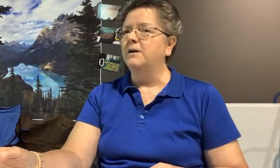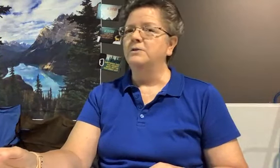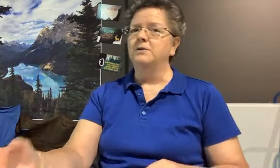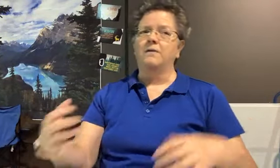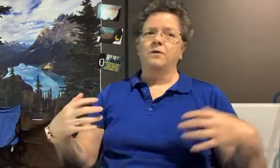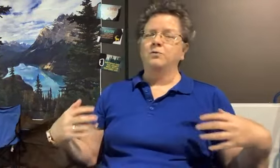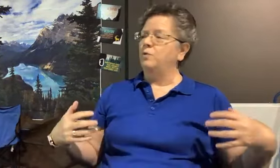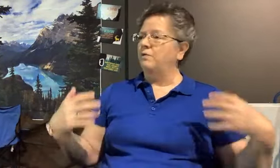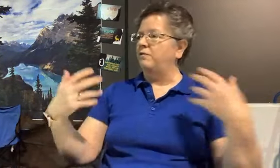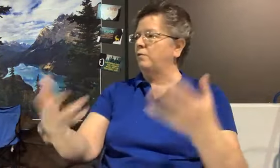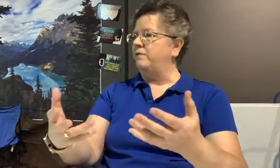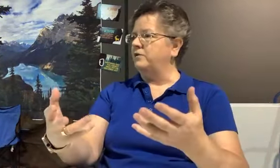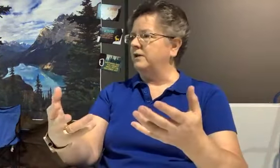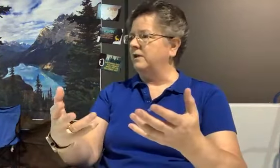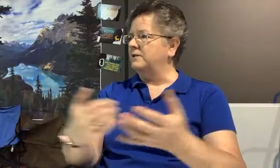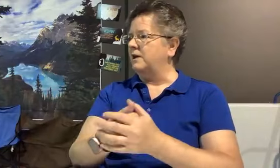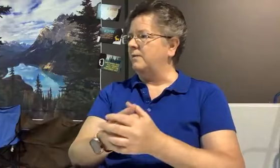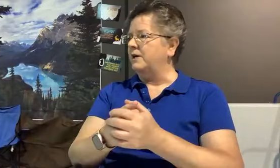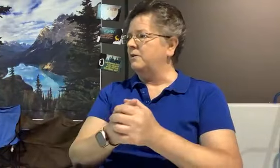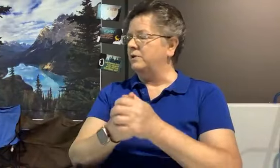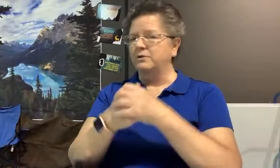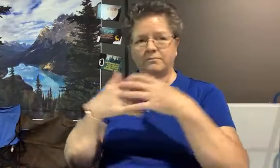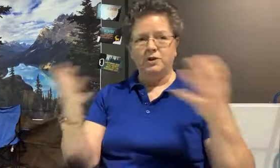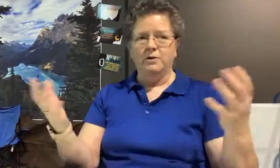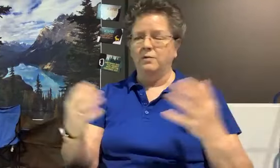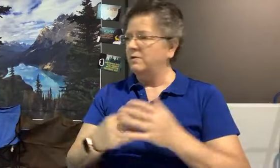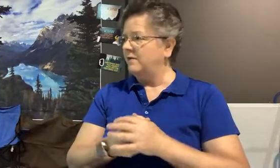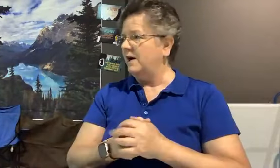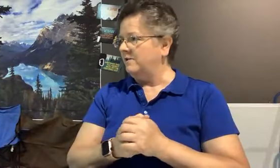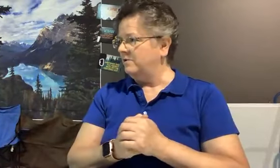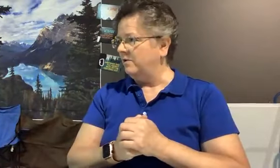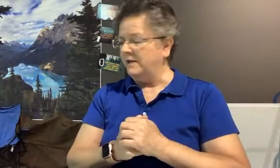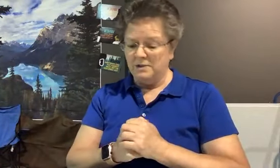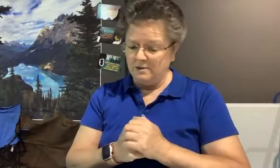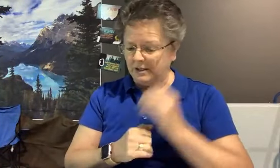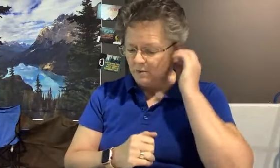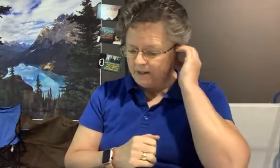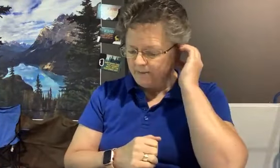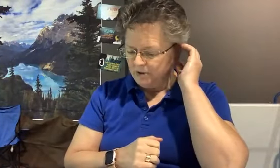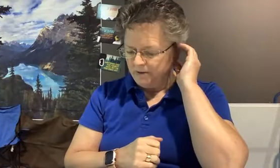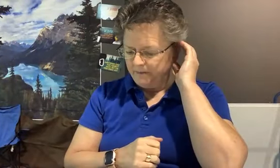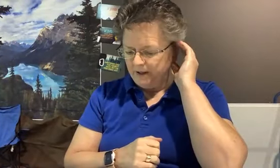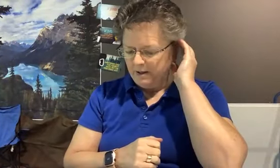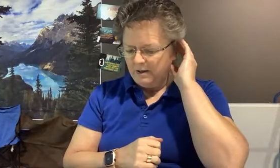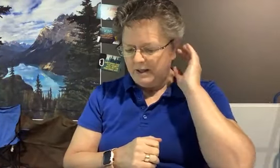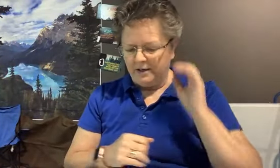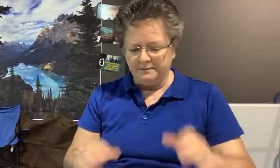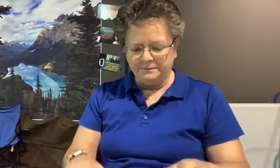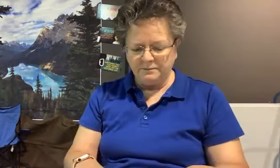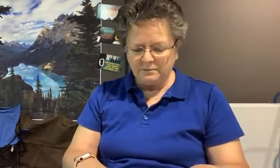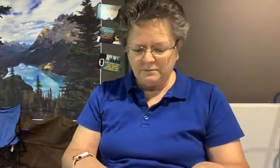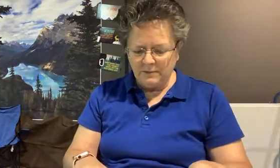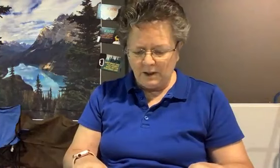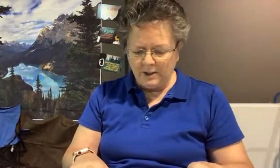because of those who were revolting against anybody who was sharing the word of God. So that's what happened to him. Now,